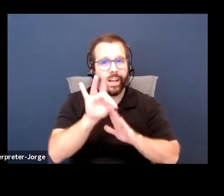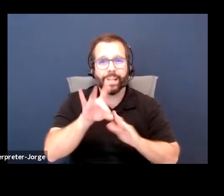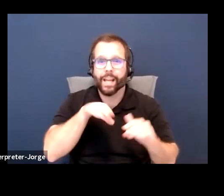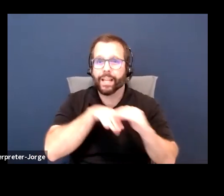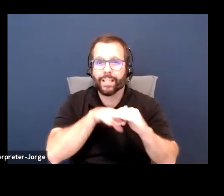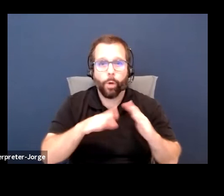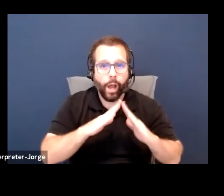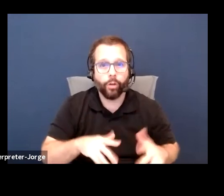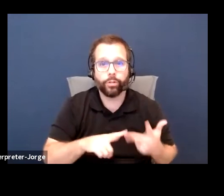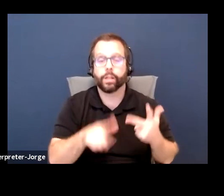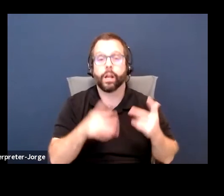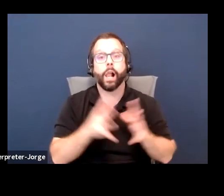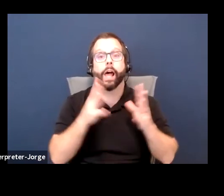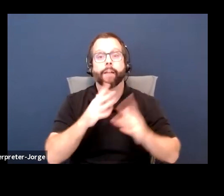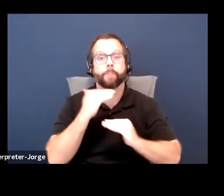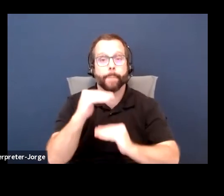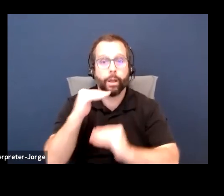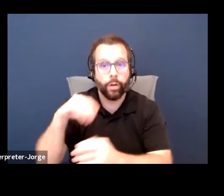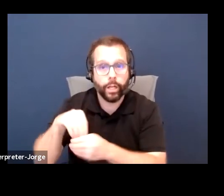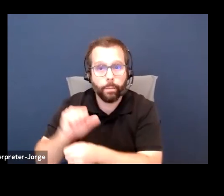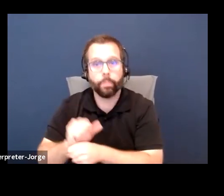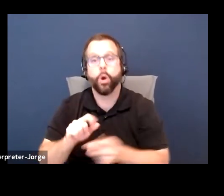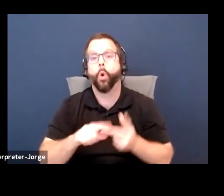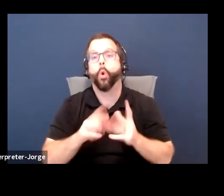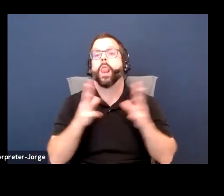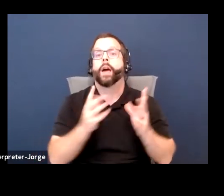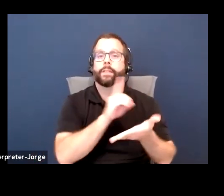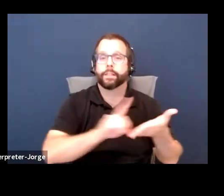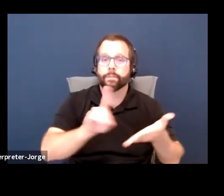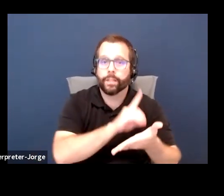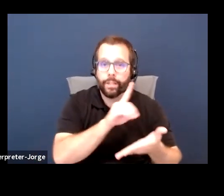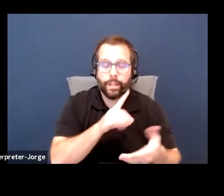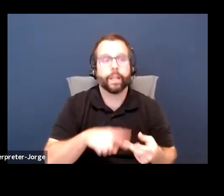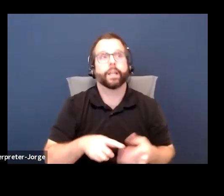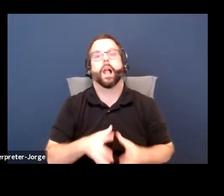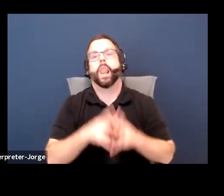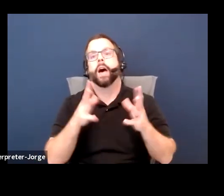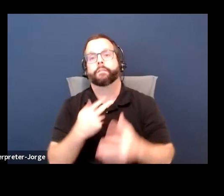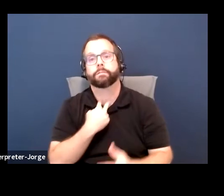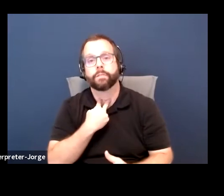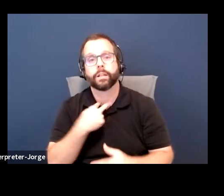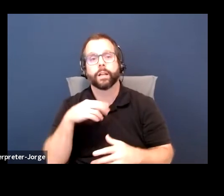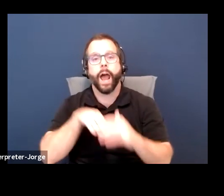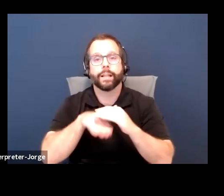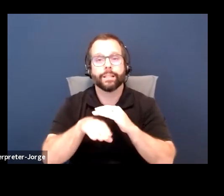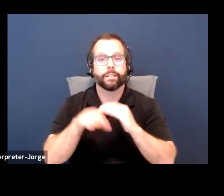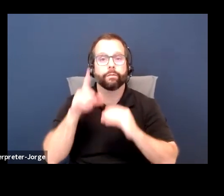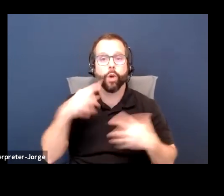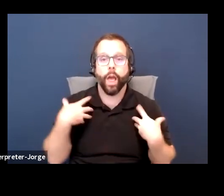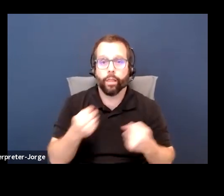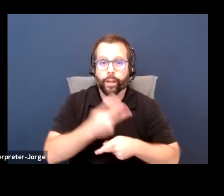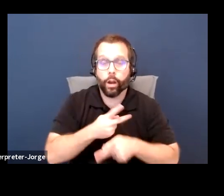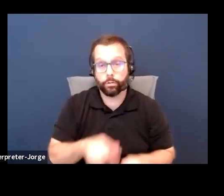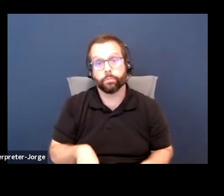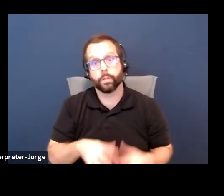employment or discrimination in accessing healthcare. So we do have so much more work to do together. And that's one